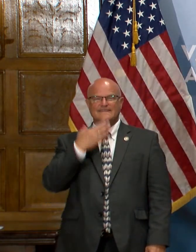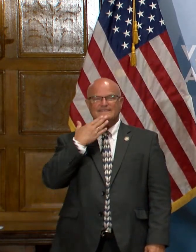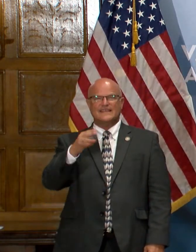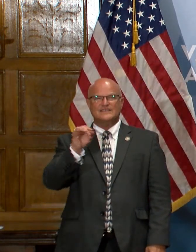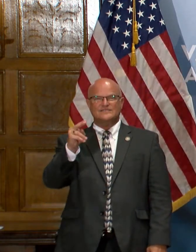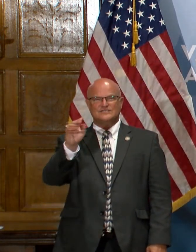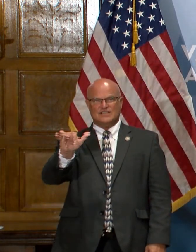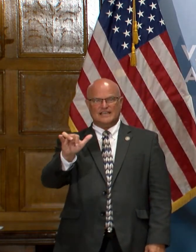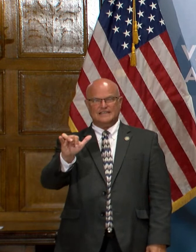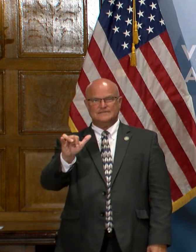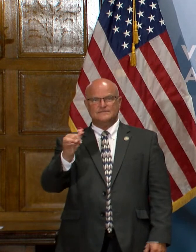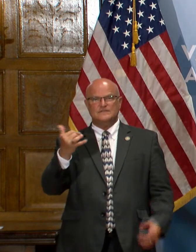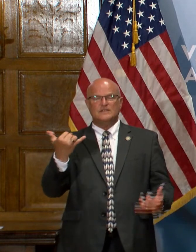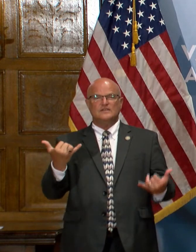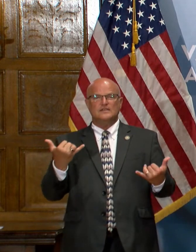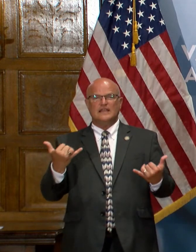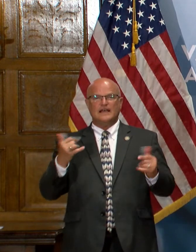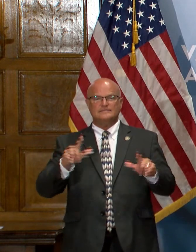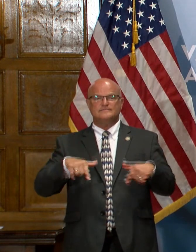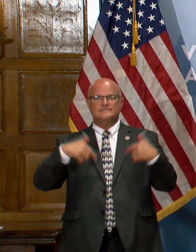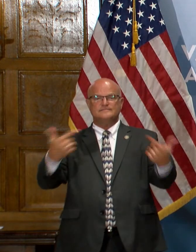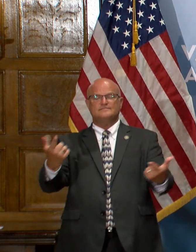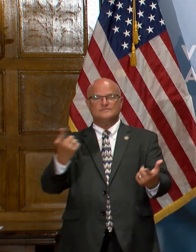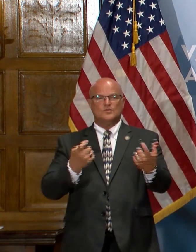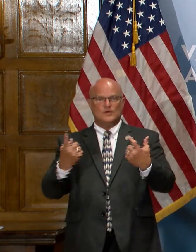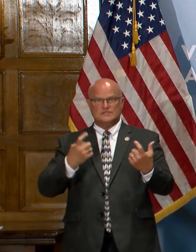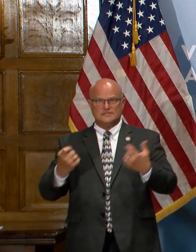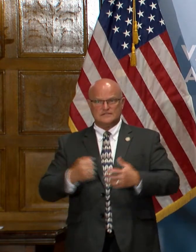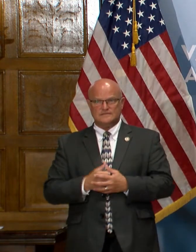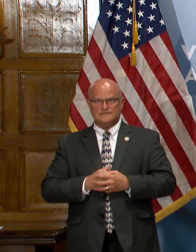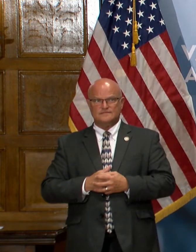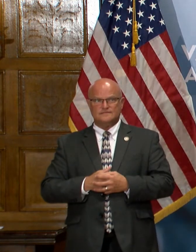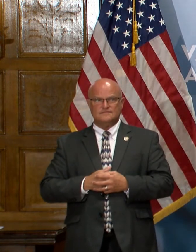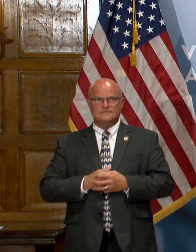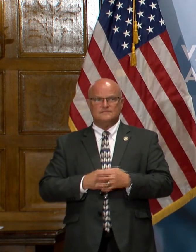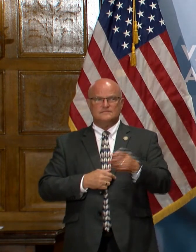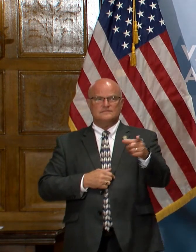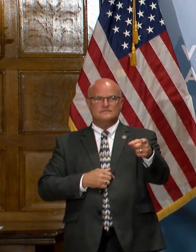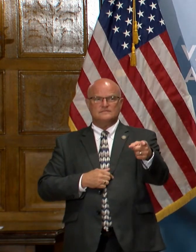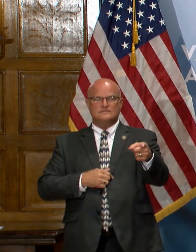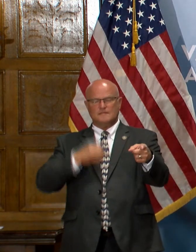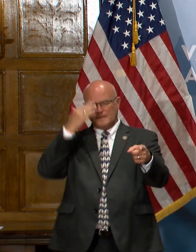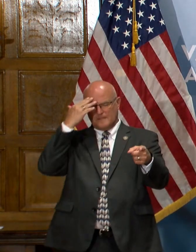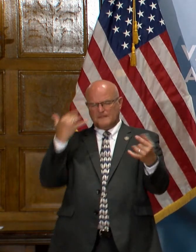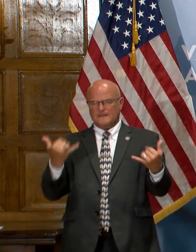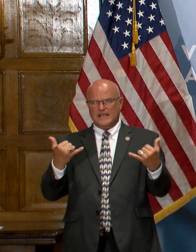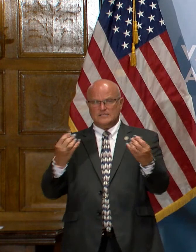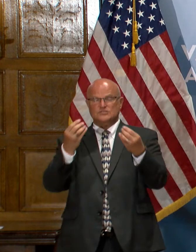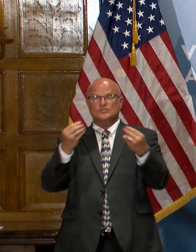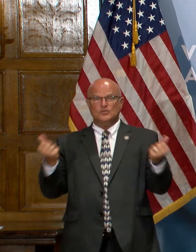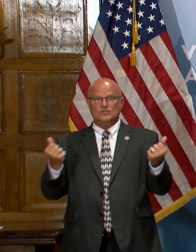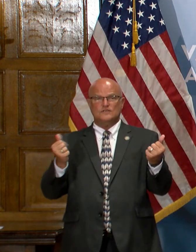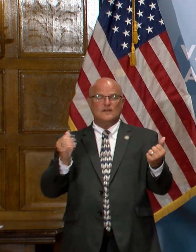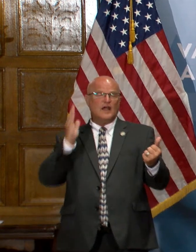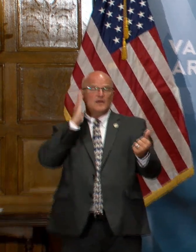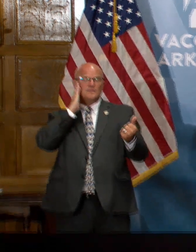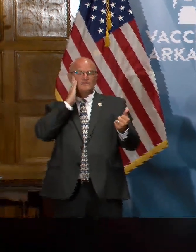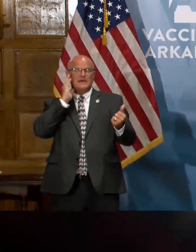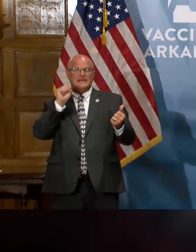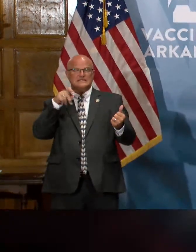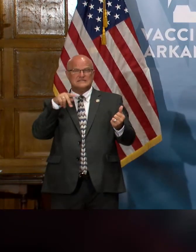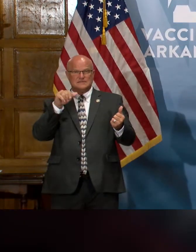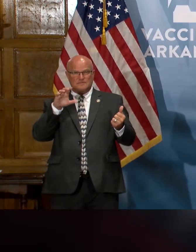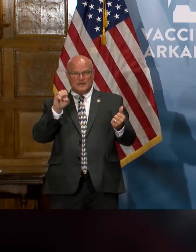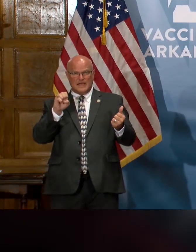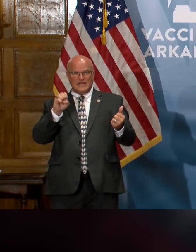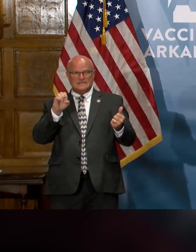Thank you, Johnny, and with that, we'll turn it open to questions. Governor, I know that right now the solution to our bed space and ICU